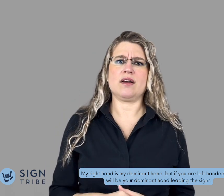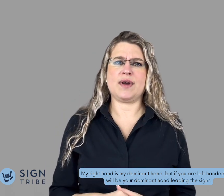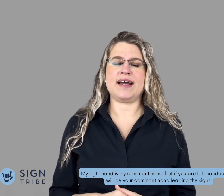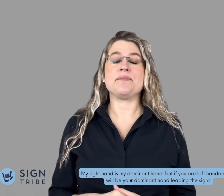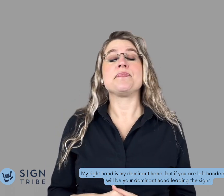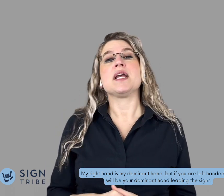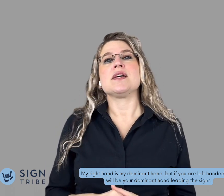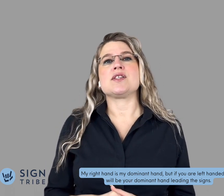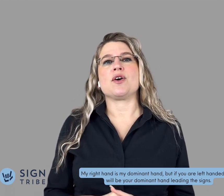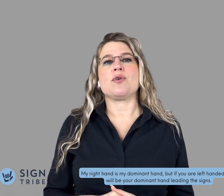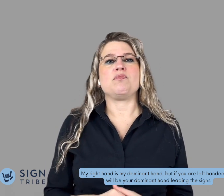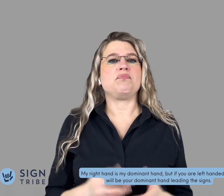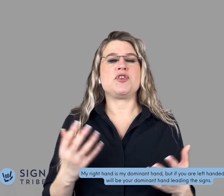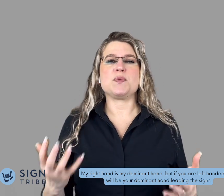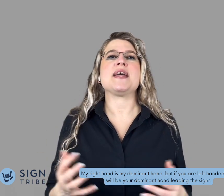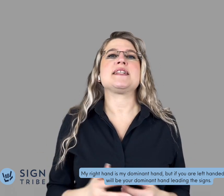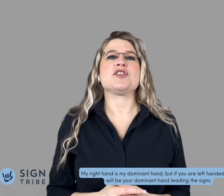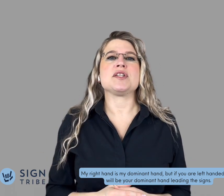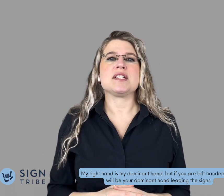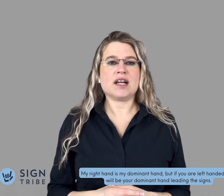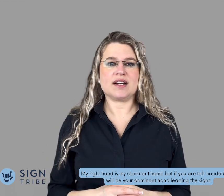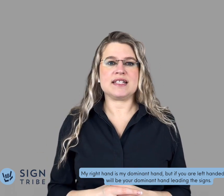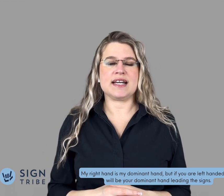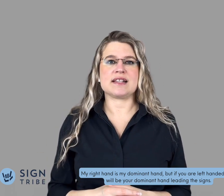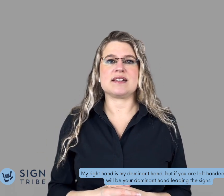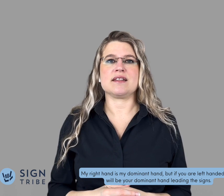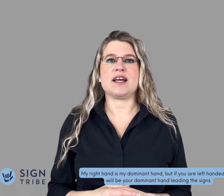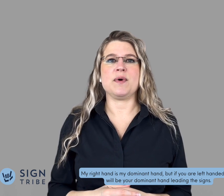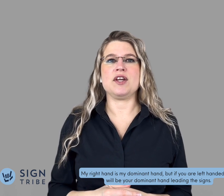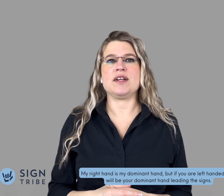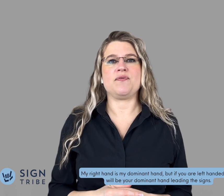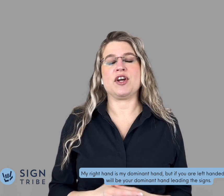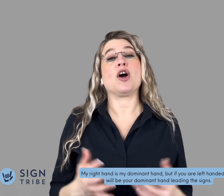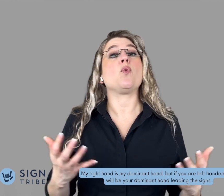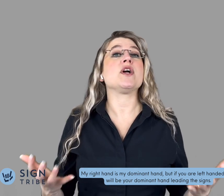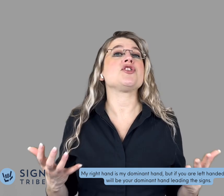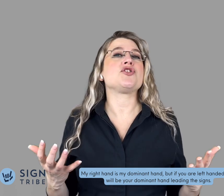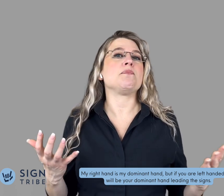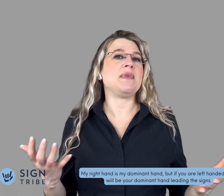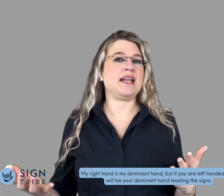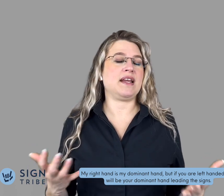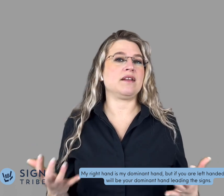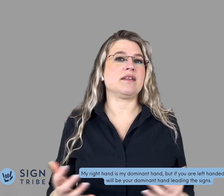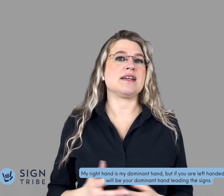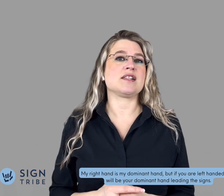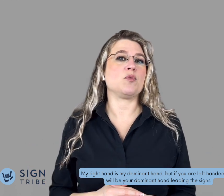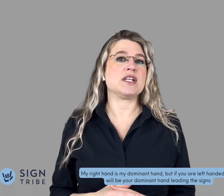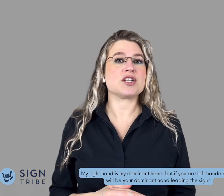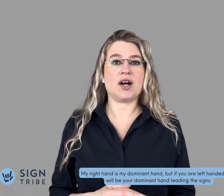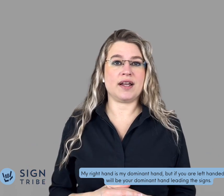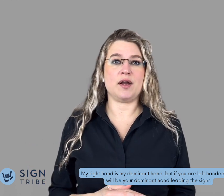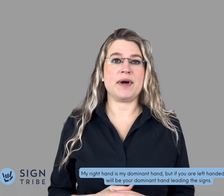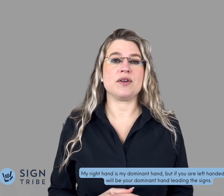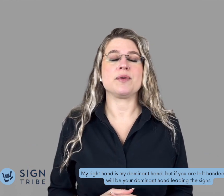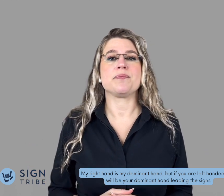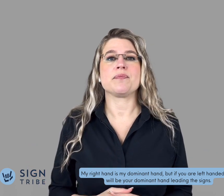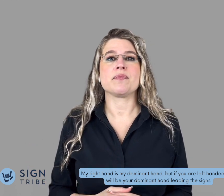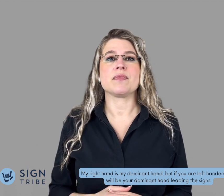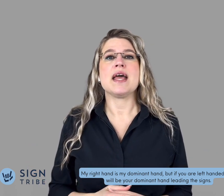okay? So just pay attention to the context. That way you can figure out which meaning that someone is talking about.